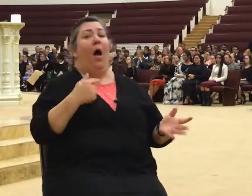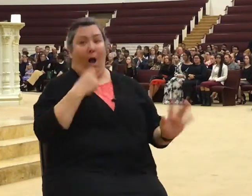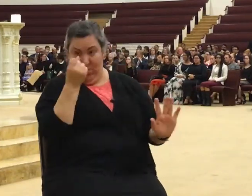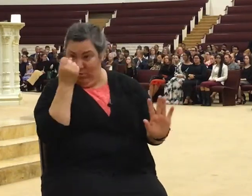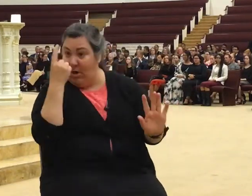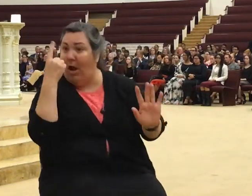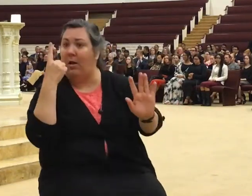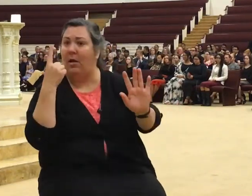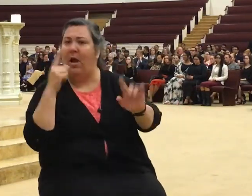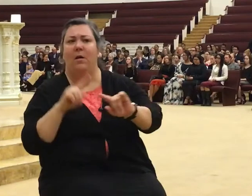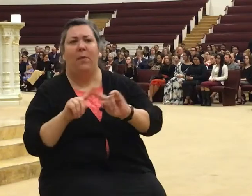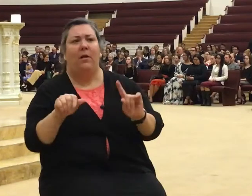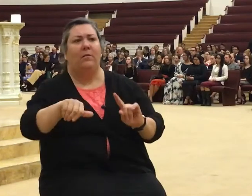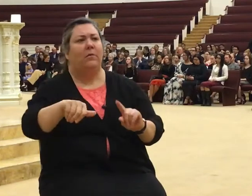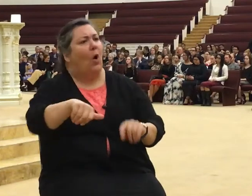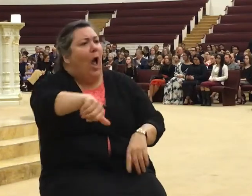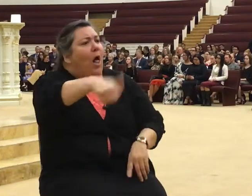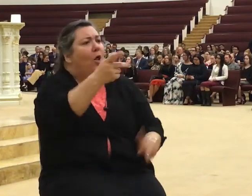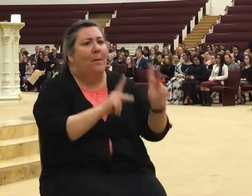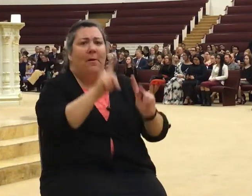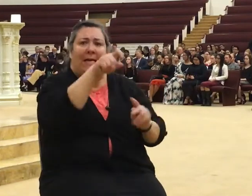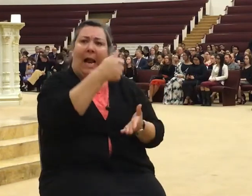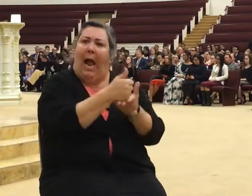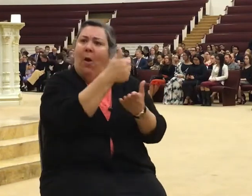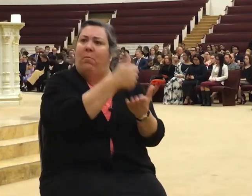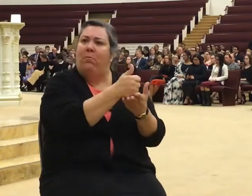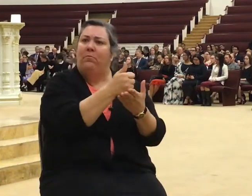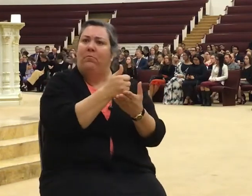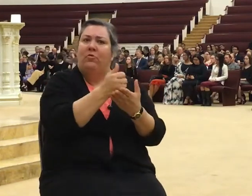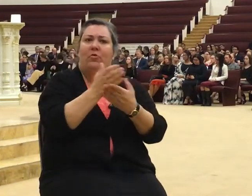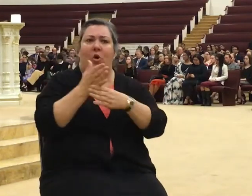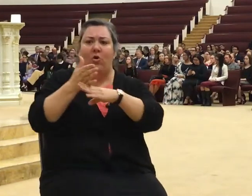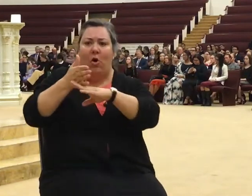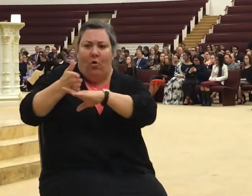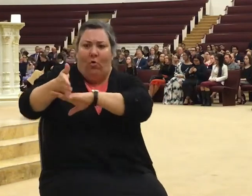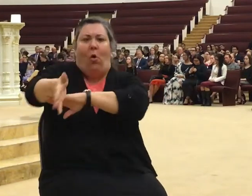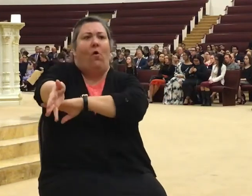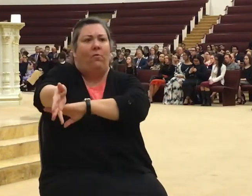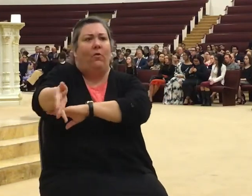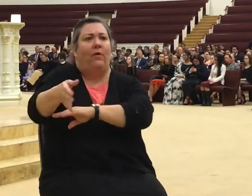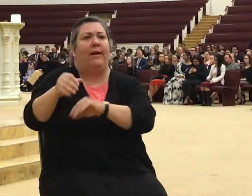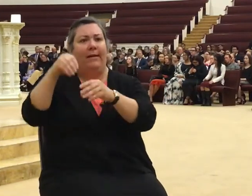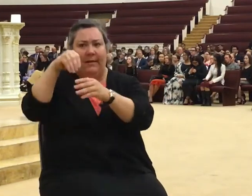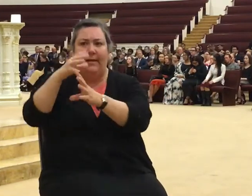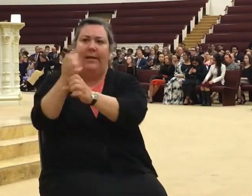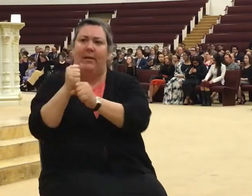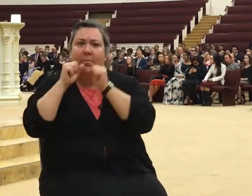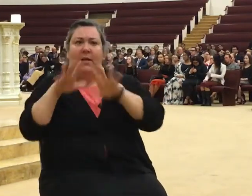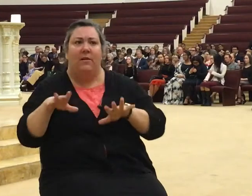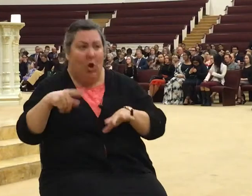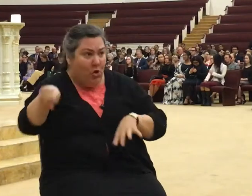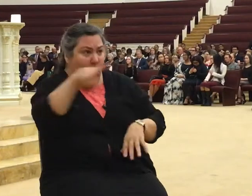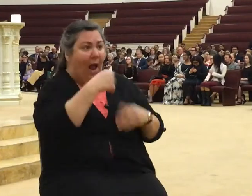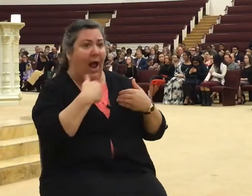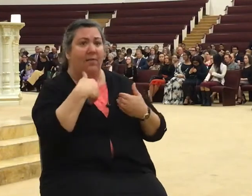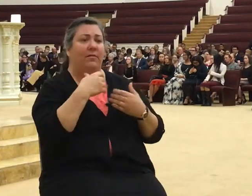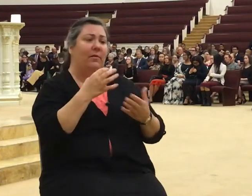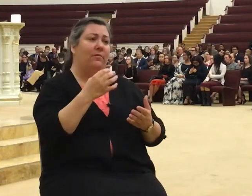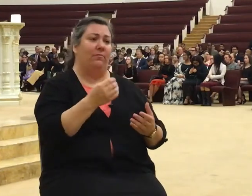But there's some other people that need help getting over. And you've got some gifts. You've got some